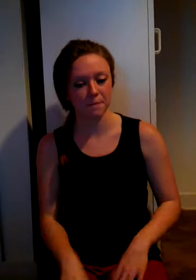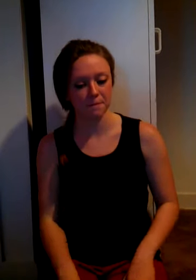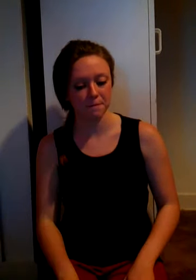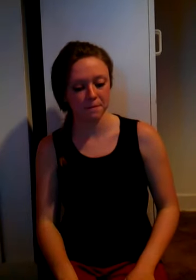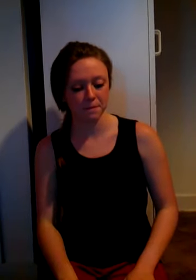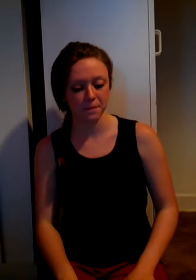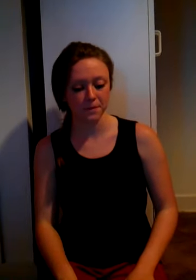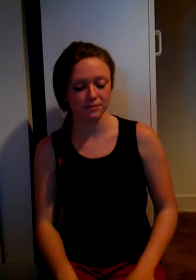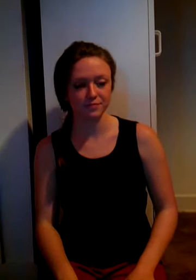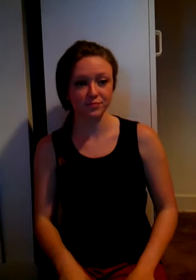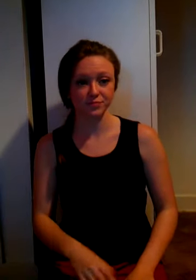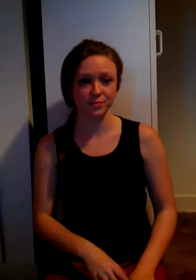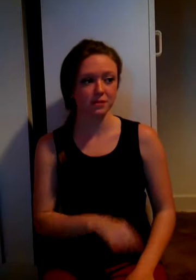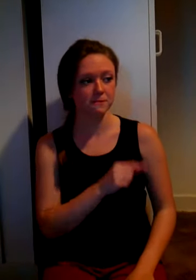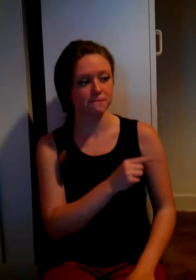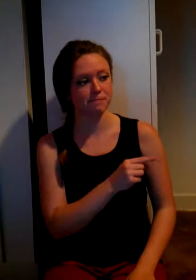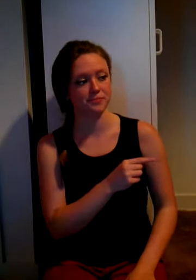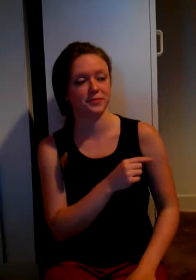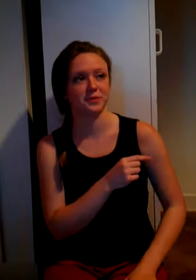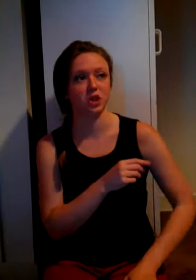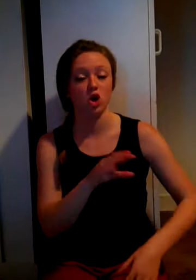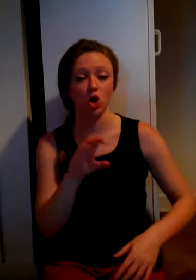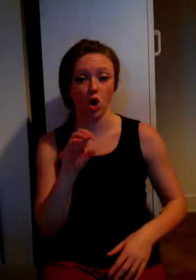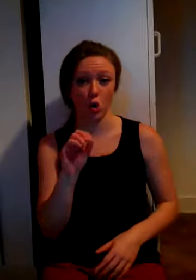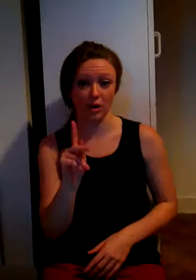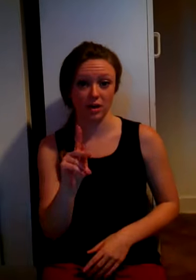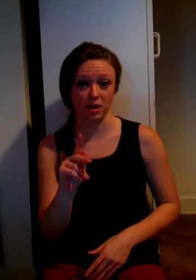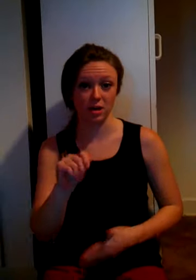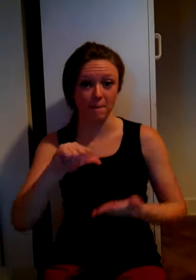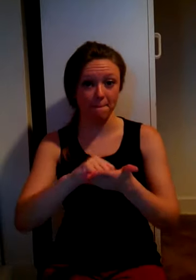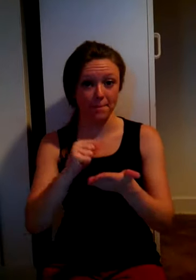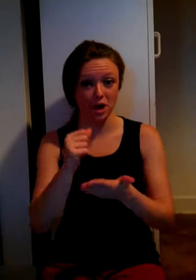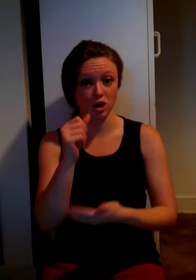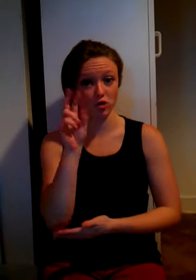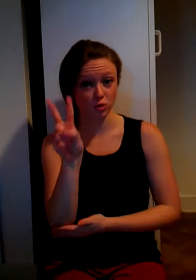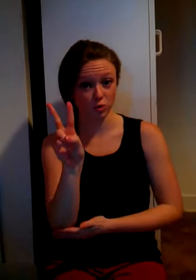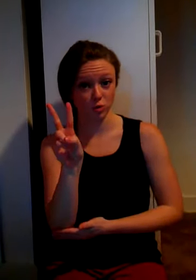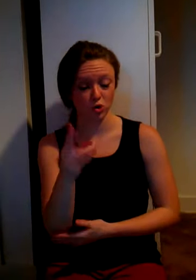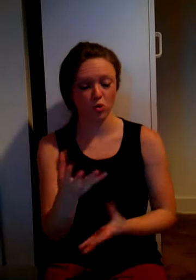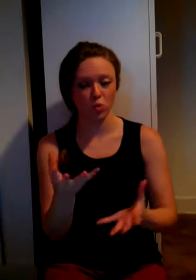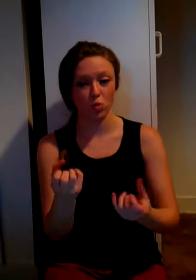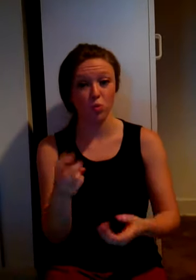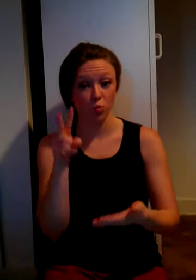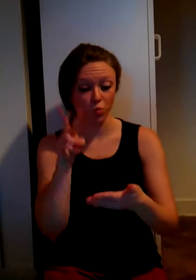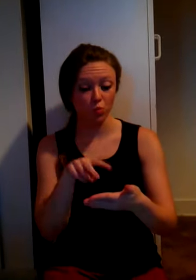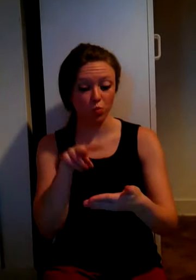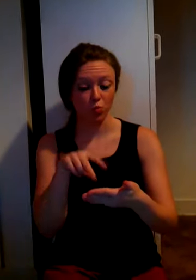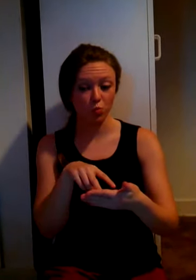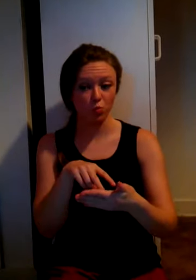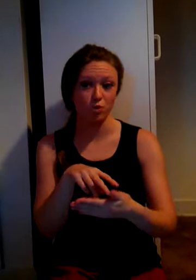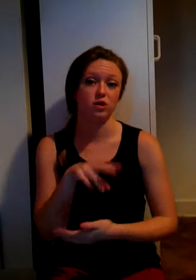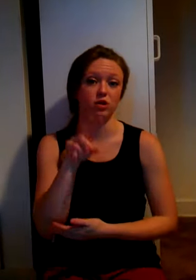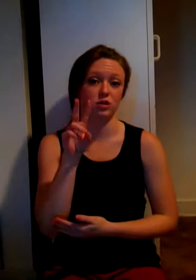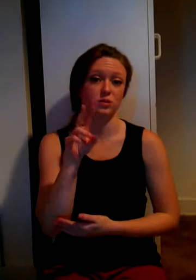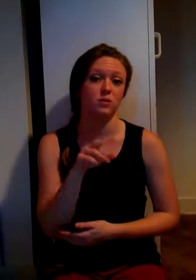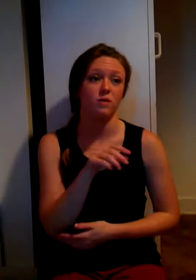to the beginning, to turn back to page 2. I just want you to read these very first 2 pages, this one and this one.